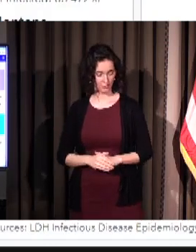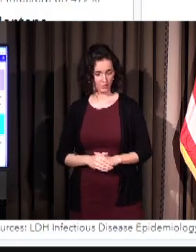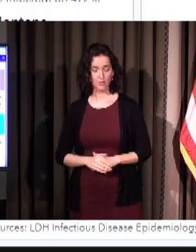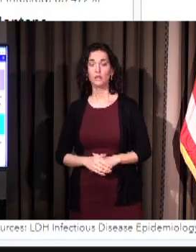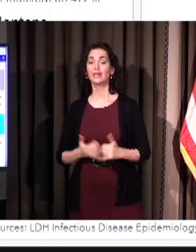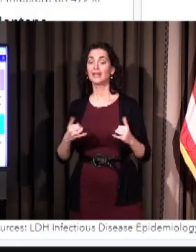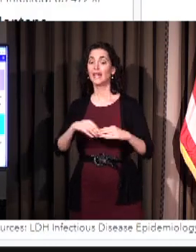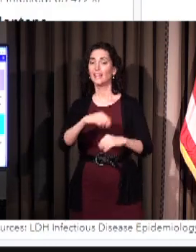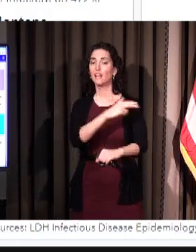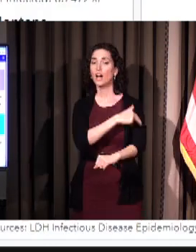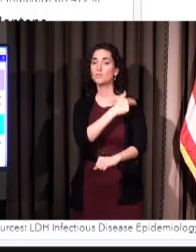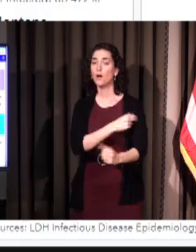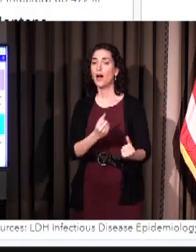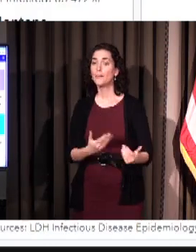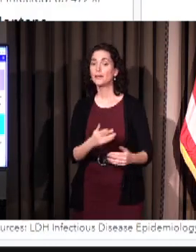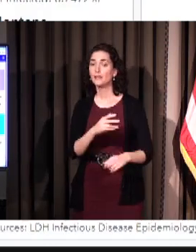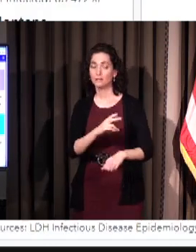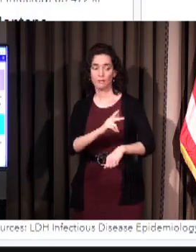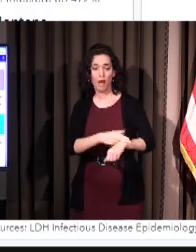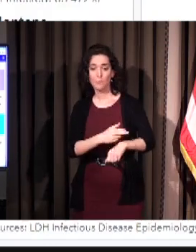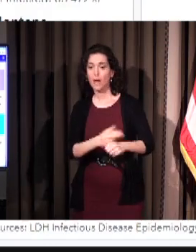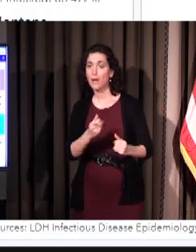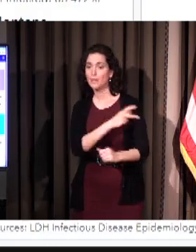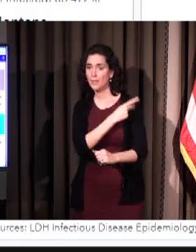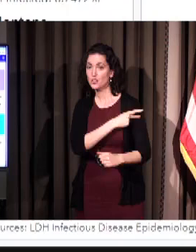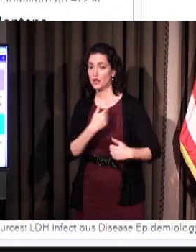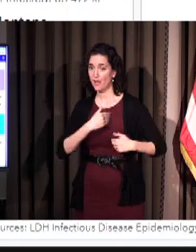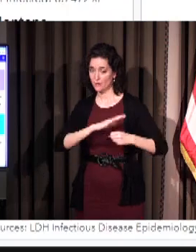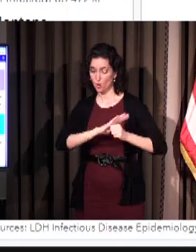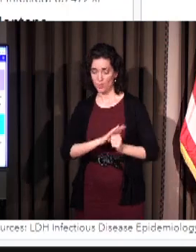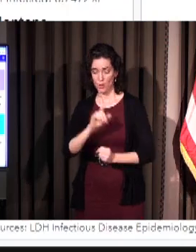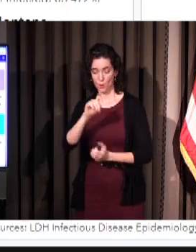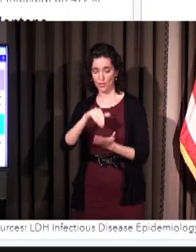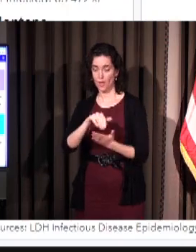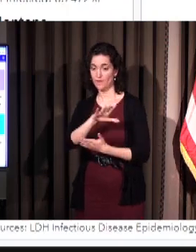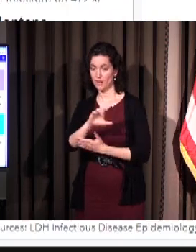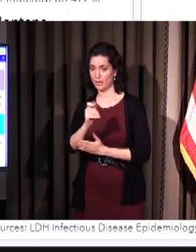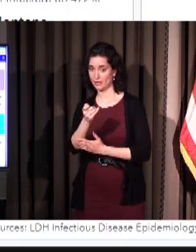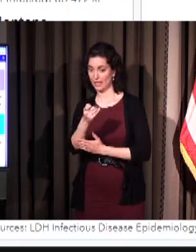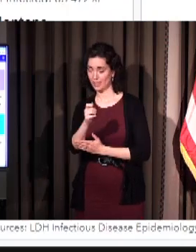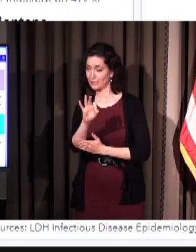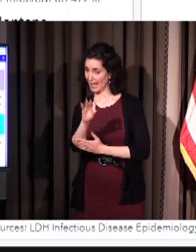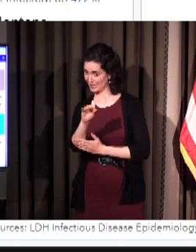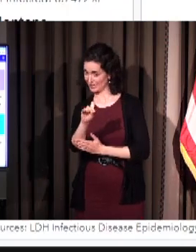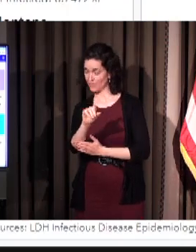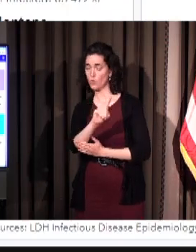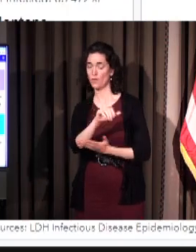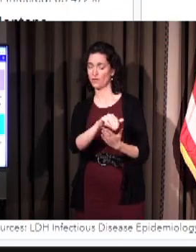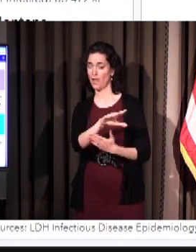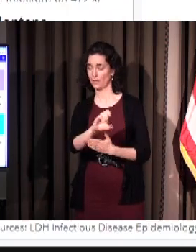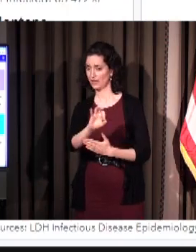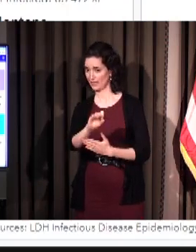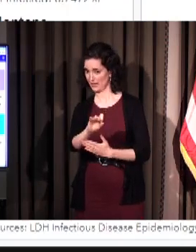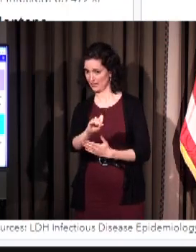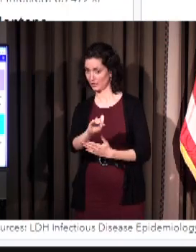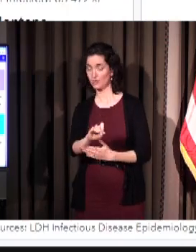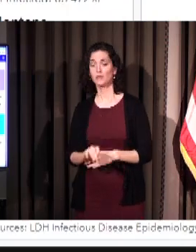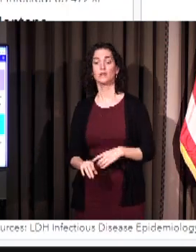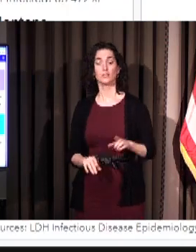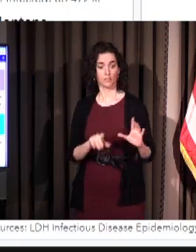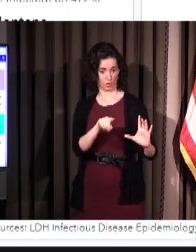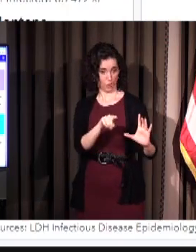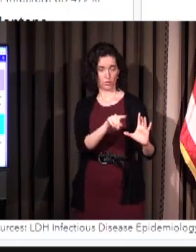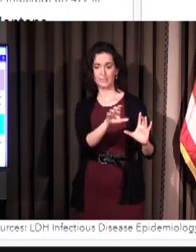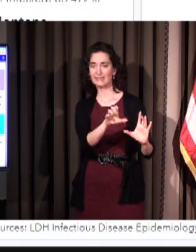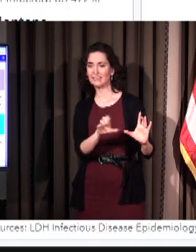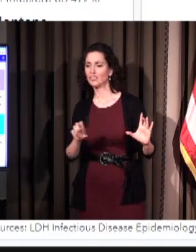1,590 patients in the hospital across the state of Louisiana because of COVID-19. 206 of them are on mechanical